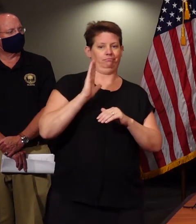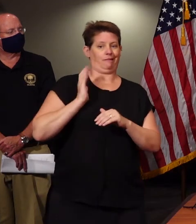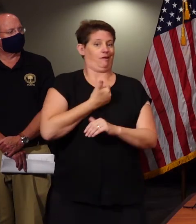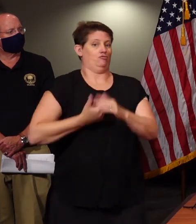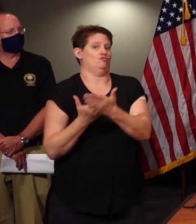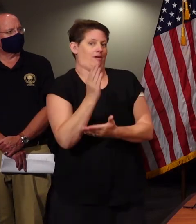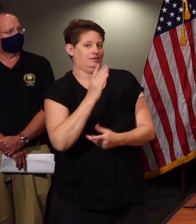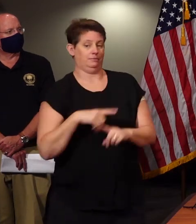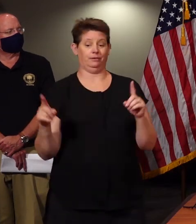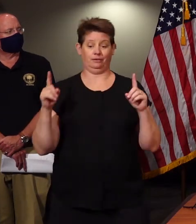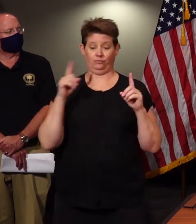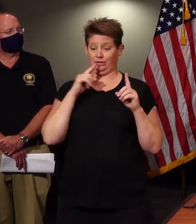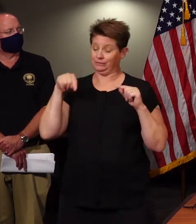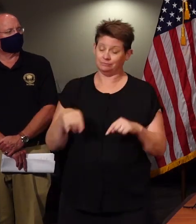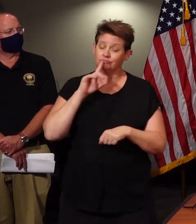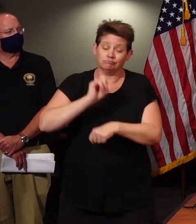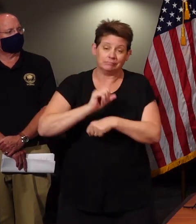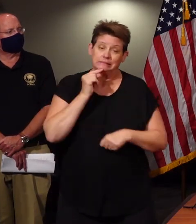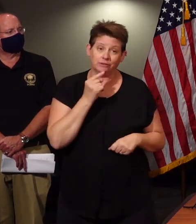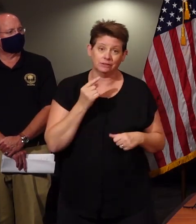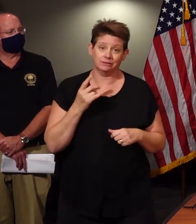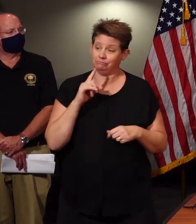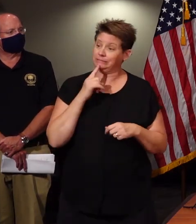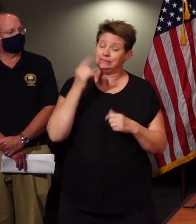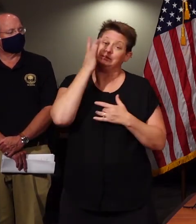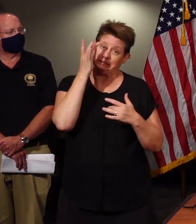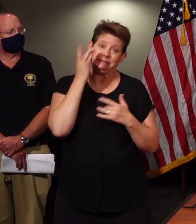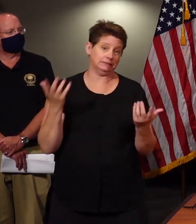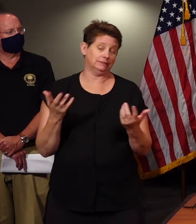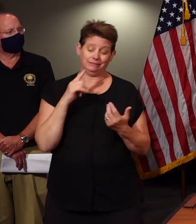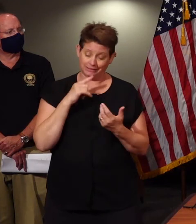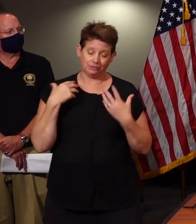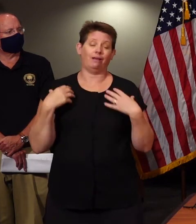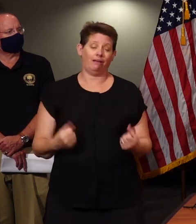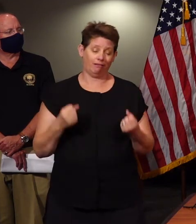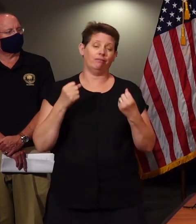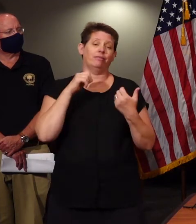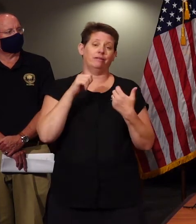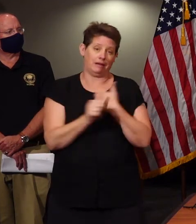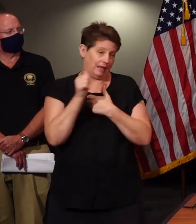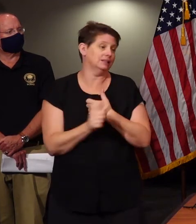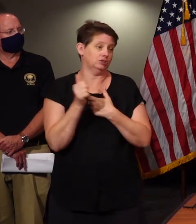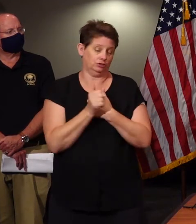But this is a serious disease, a serious health hazard, and they do have those